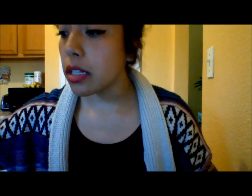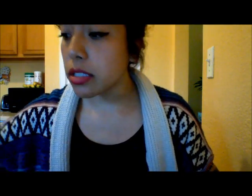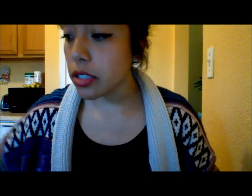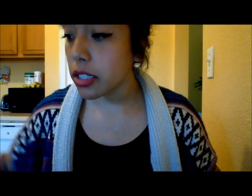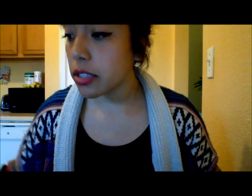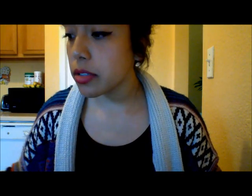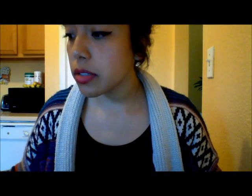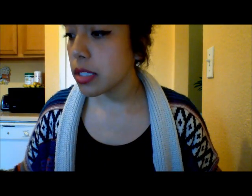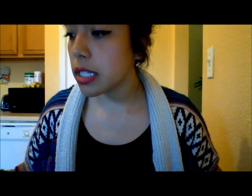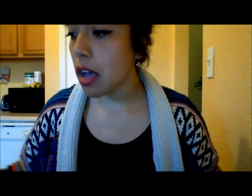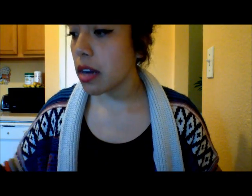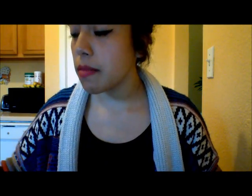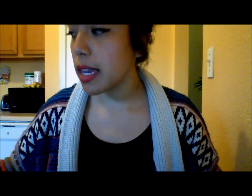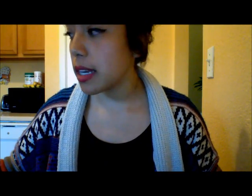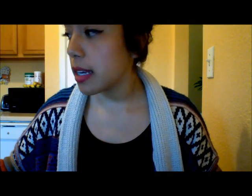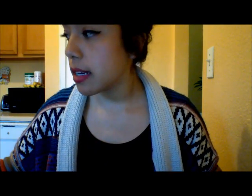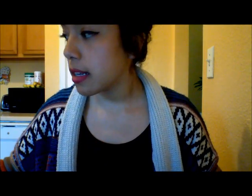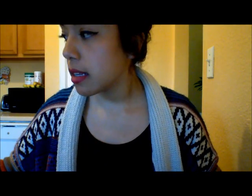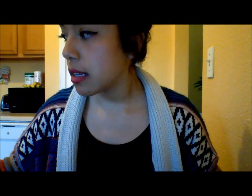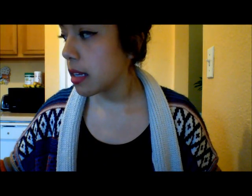To use an automated